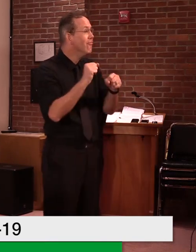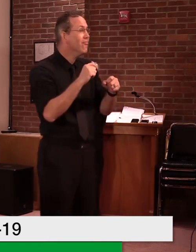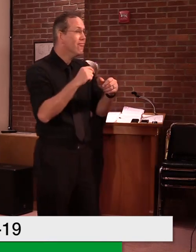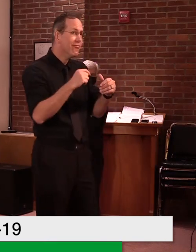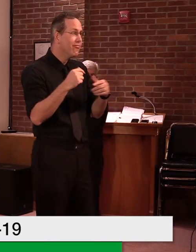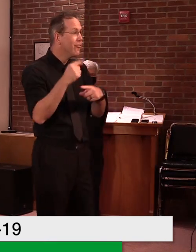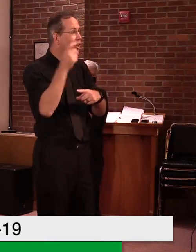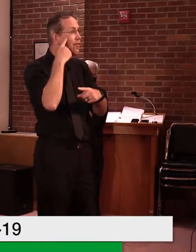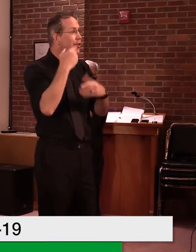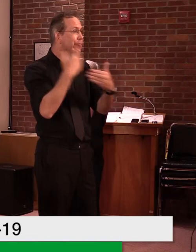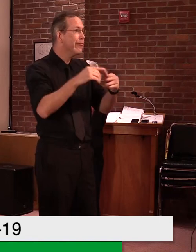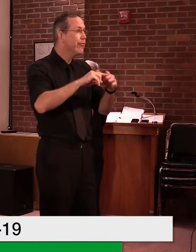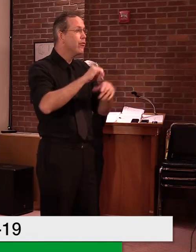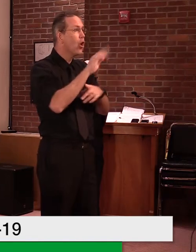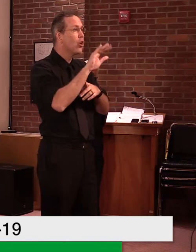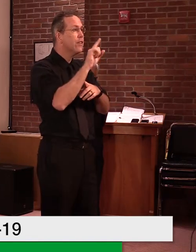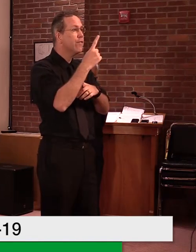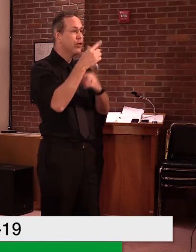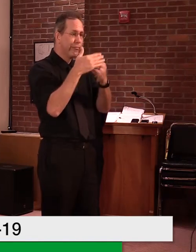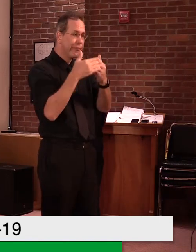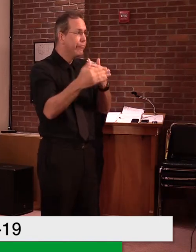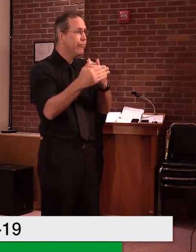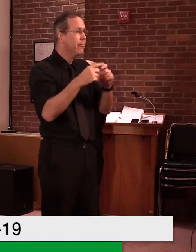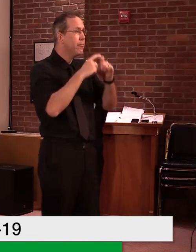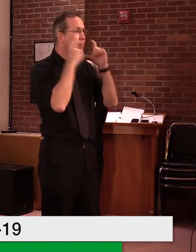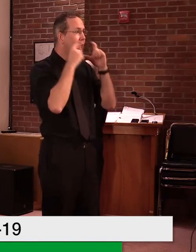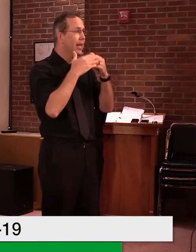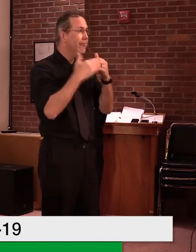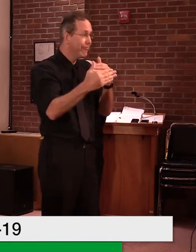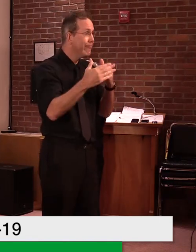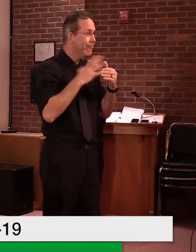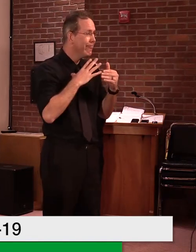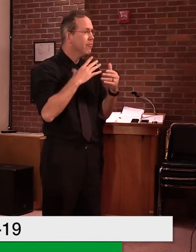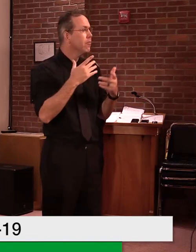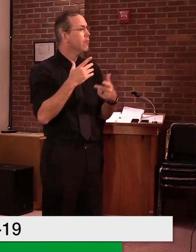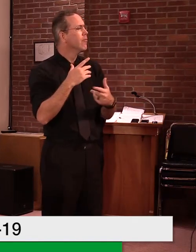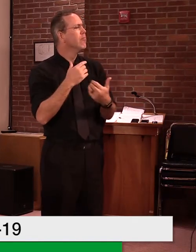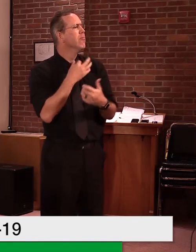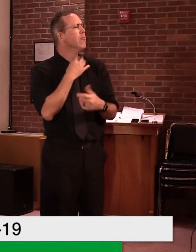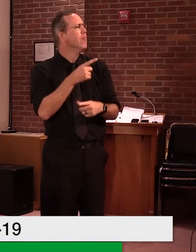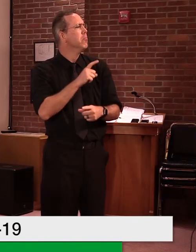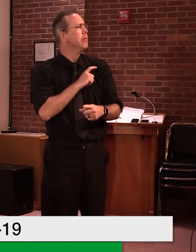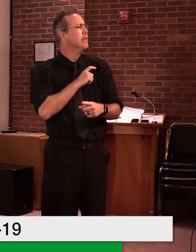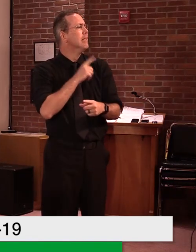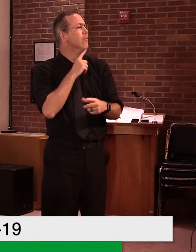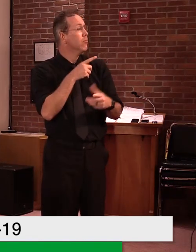I'll let Commissioner Sherling answer that, and I may add to it.